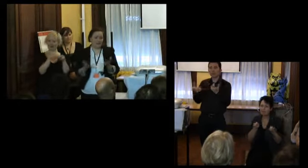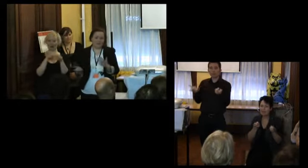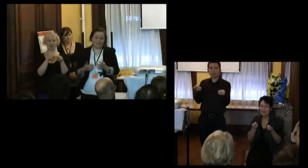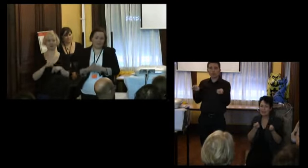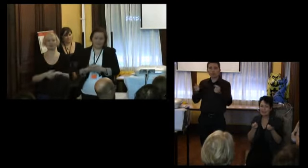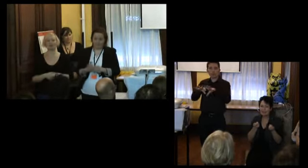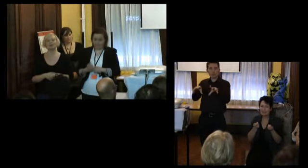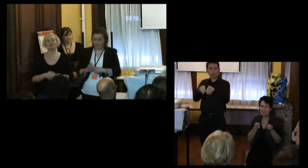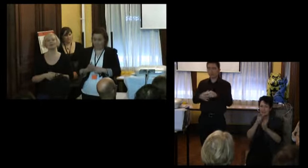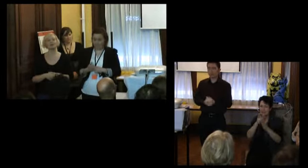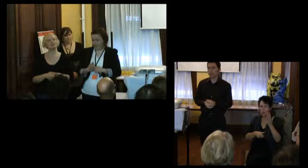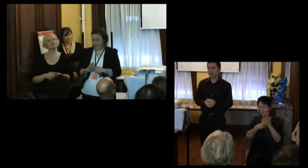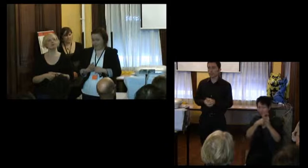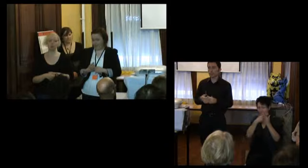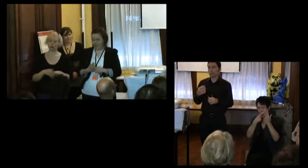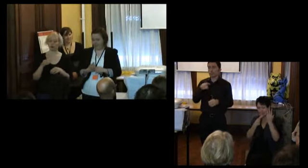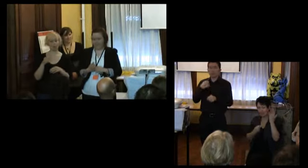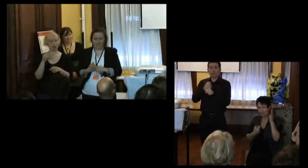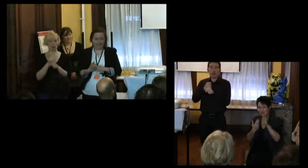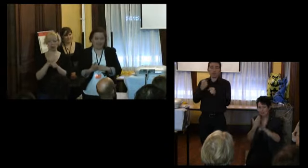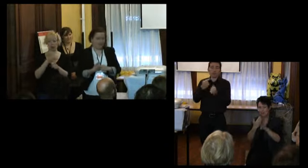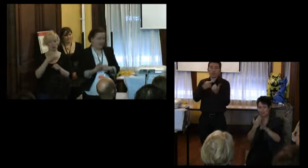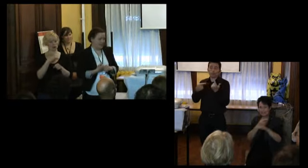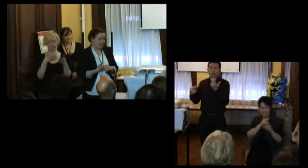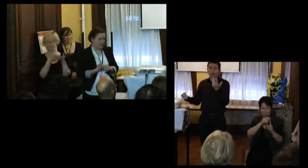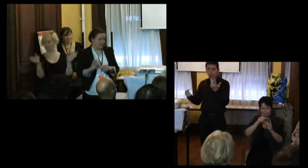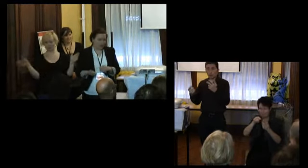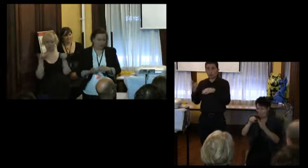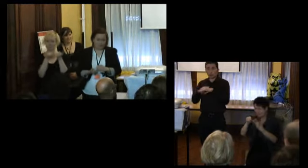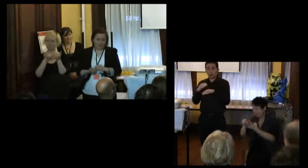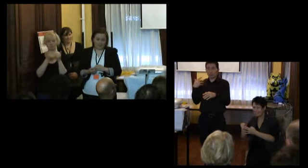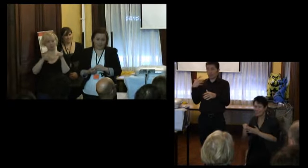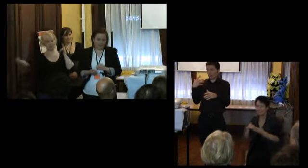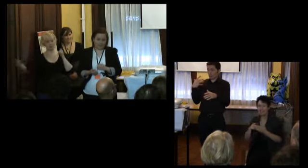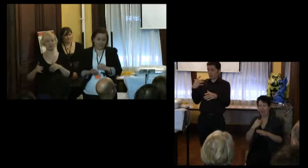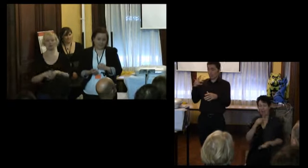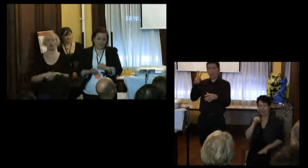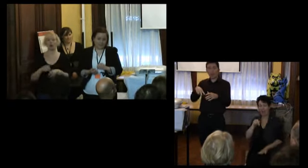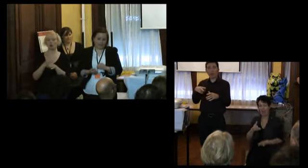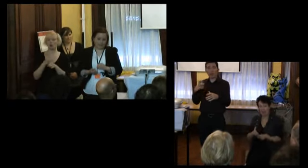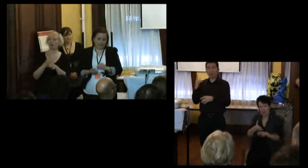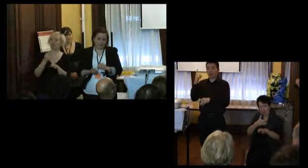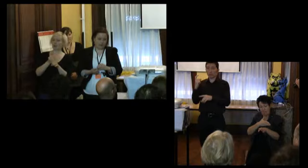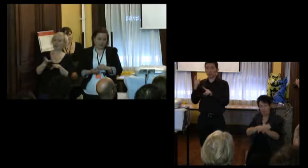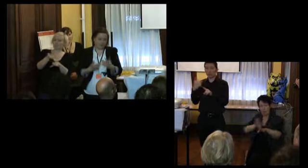doing all sorts of jobs. And I've been there since before we started,